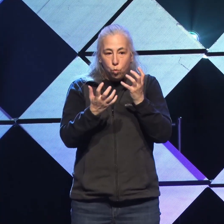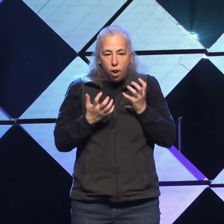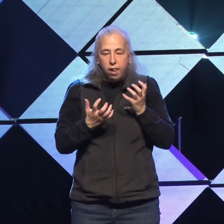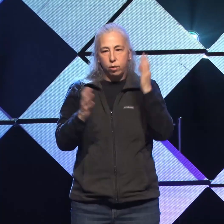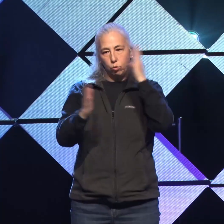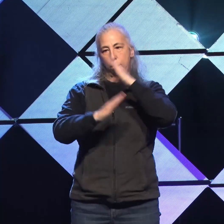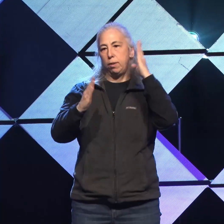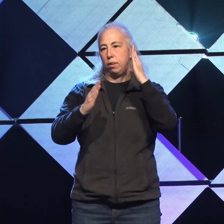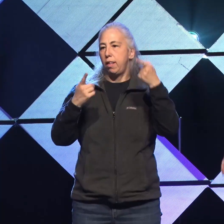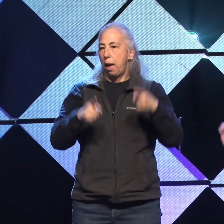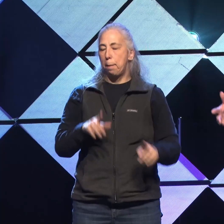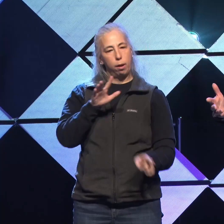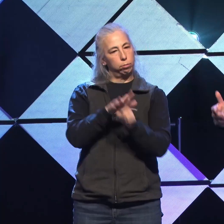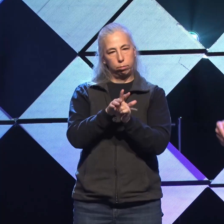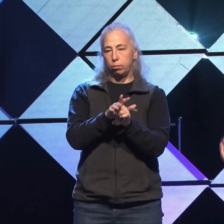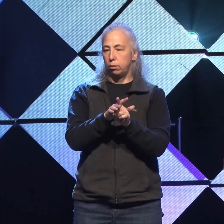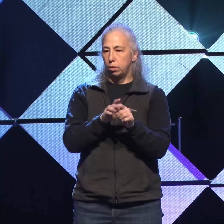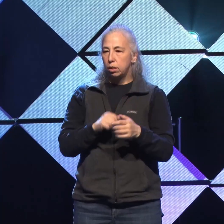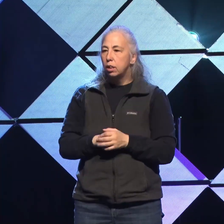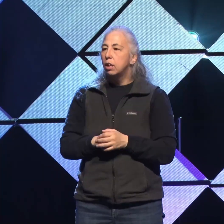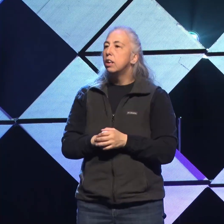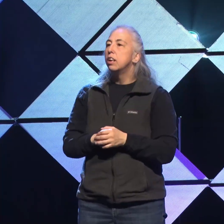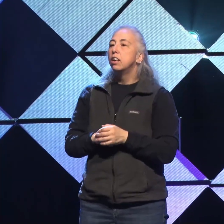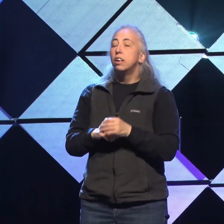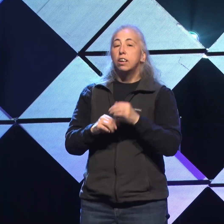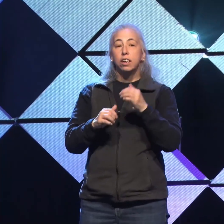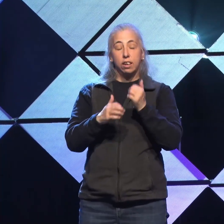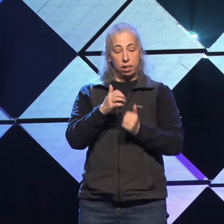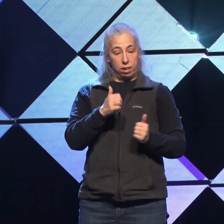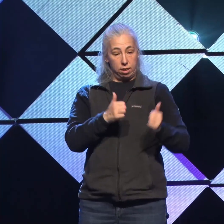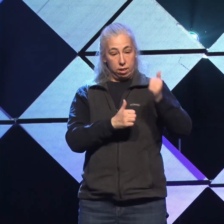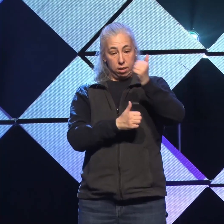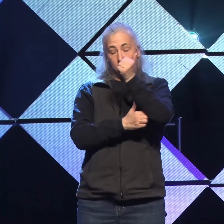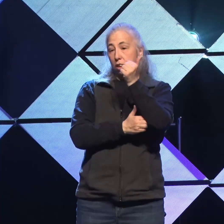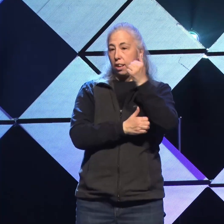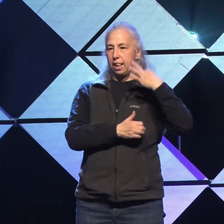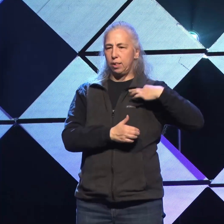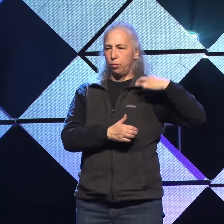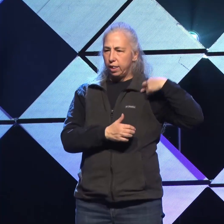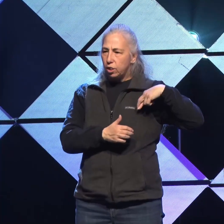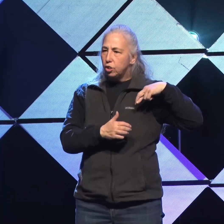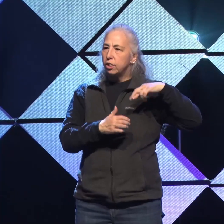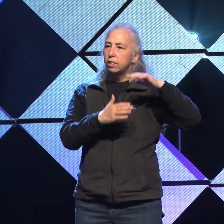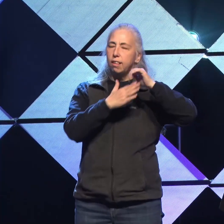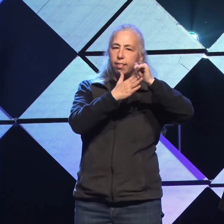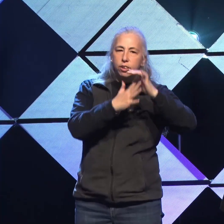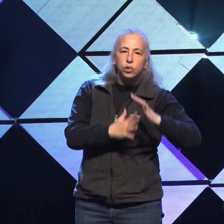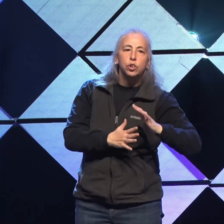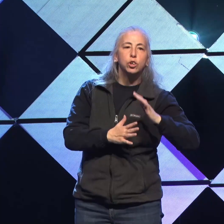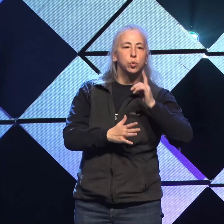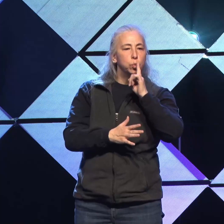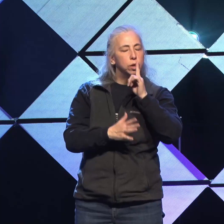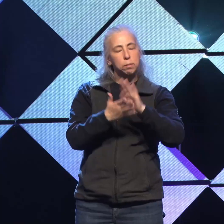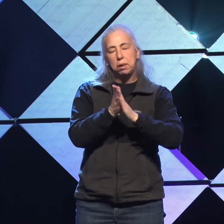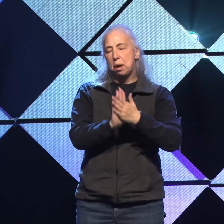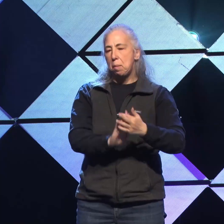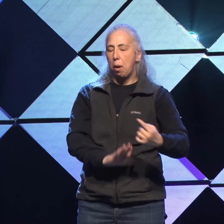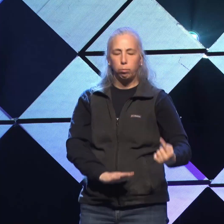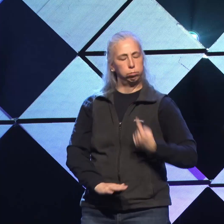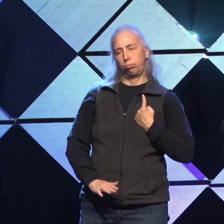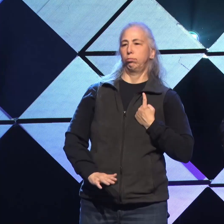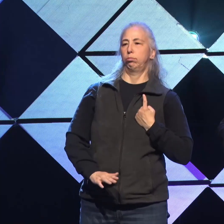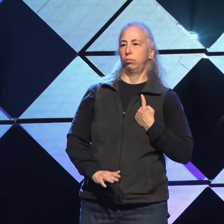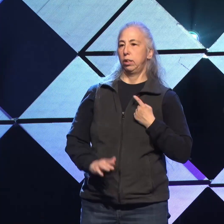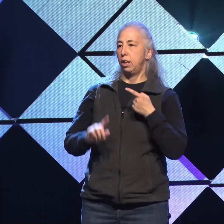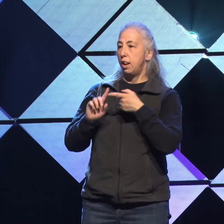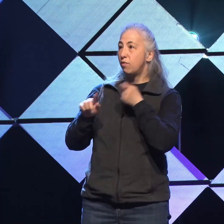parable. Spiritual giants in the crowd, they're getting so offended. Spiritual giants were so offended